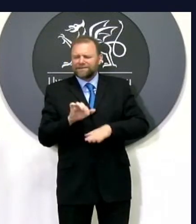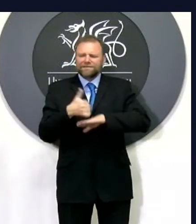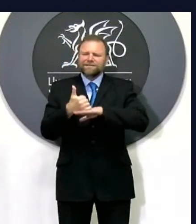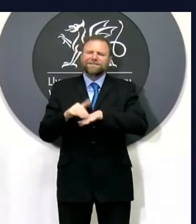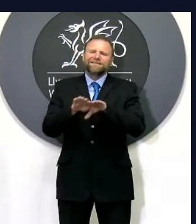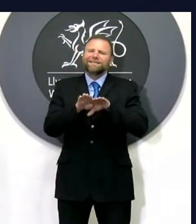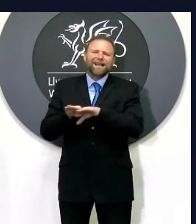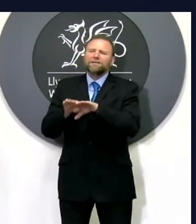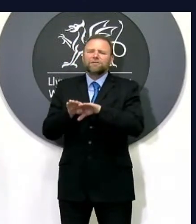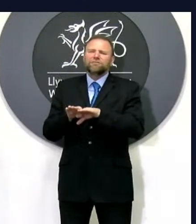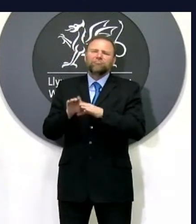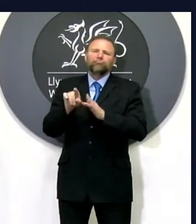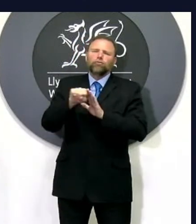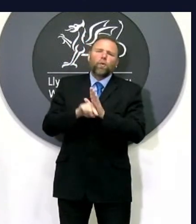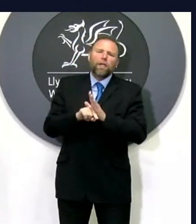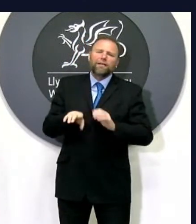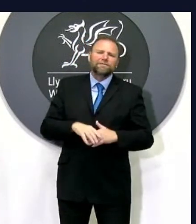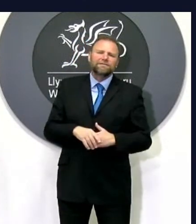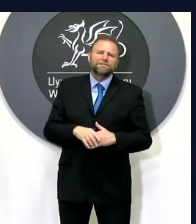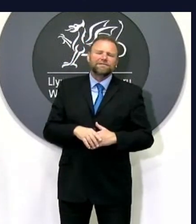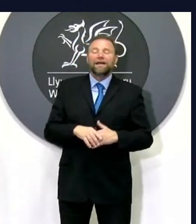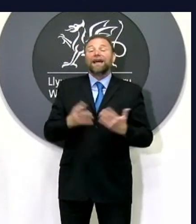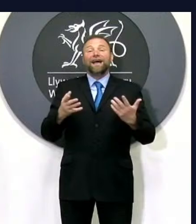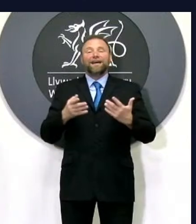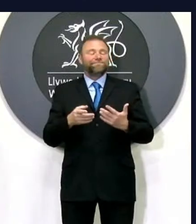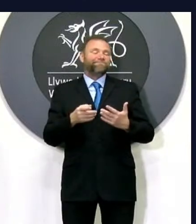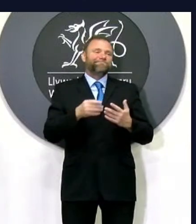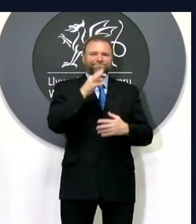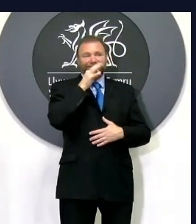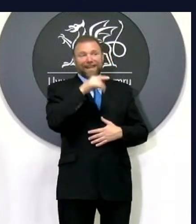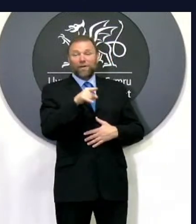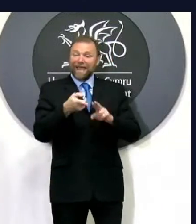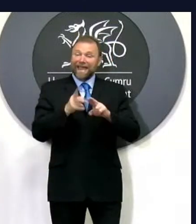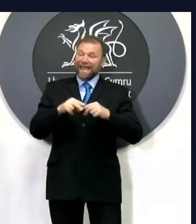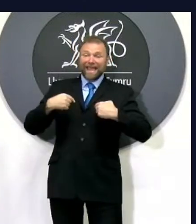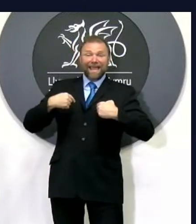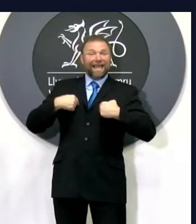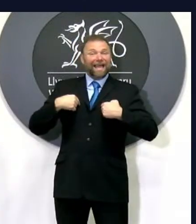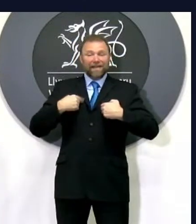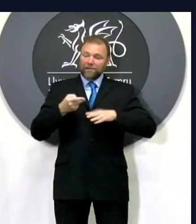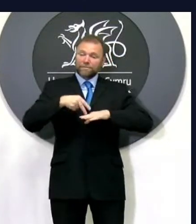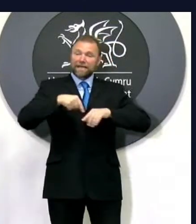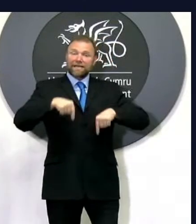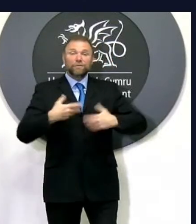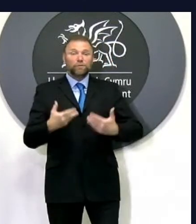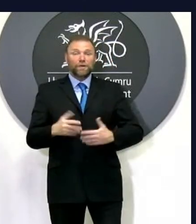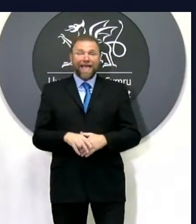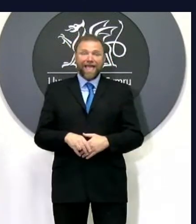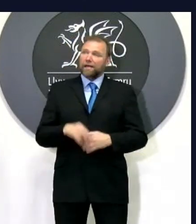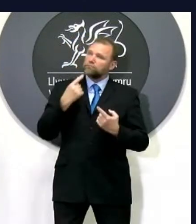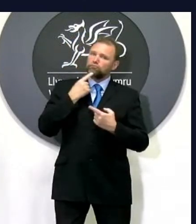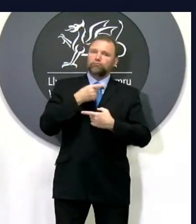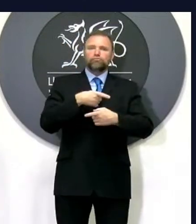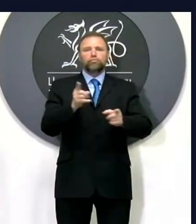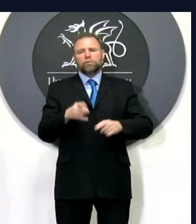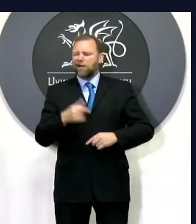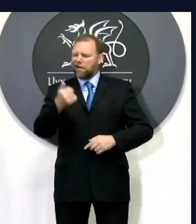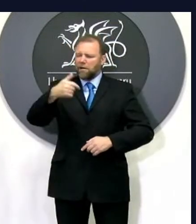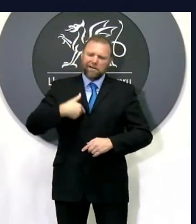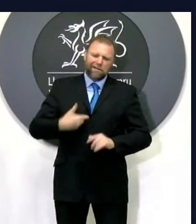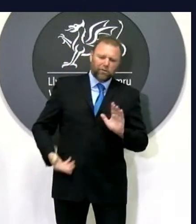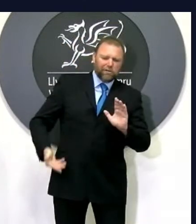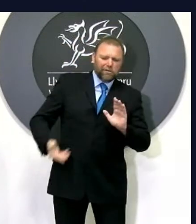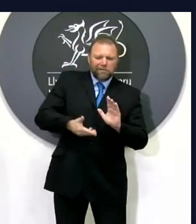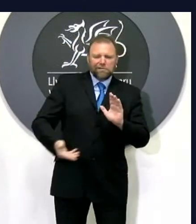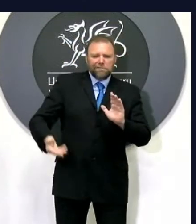I just ask you to imagine for a moment what the reaction would be from other parties if I was standing here today announcing lots of allocations